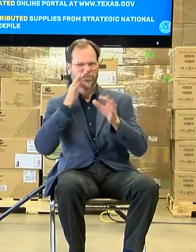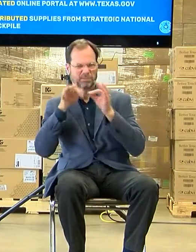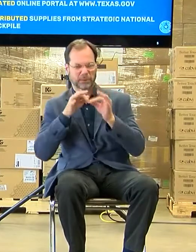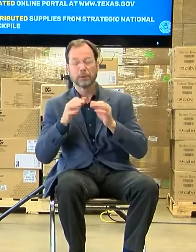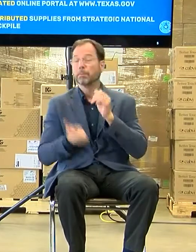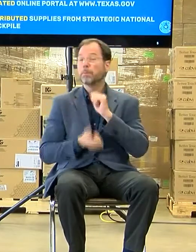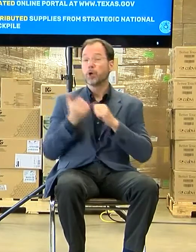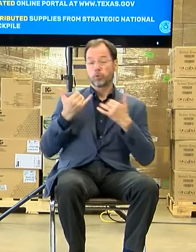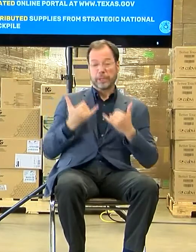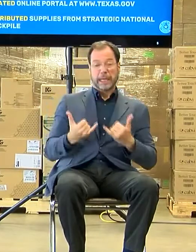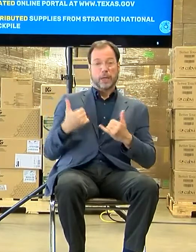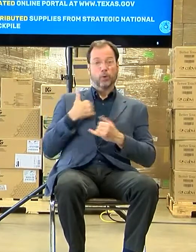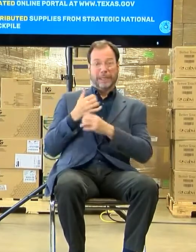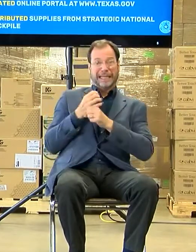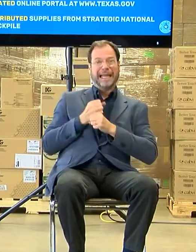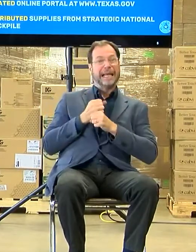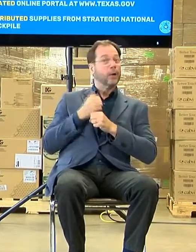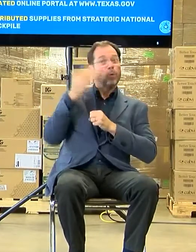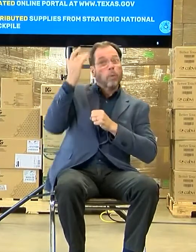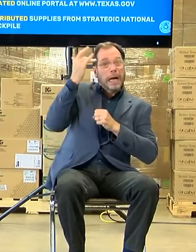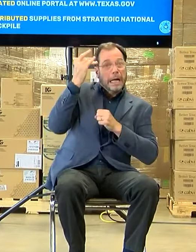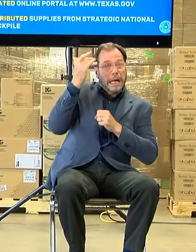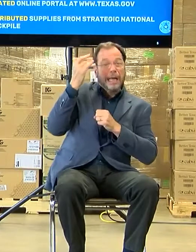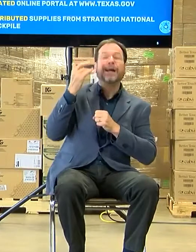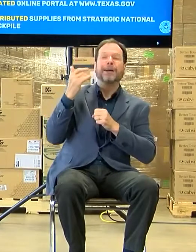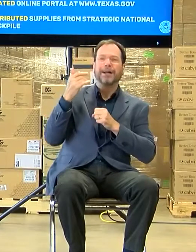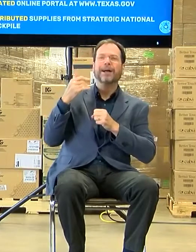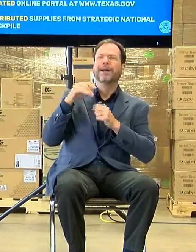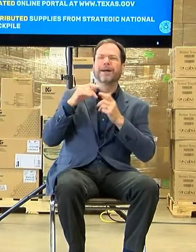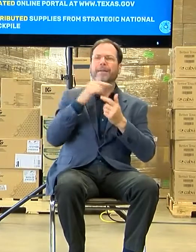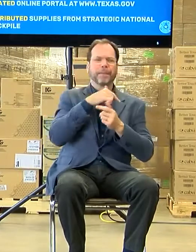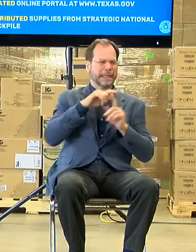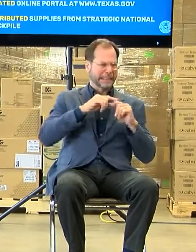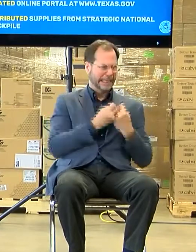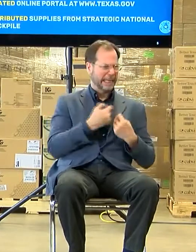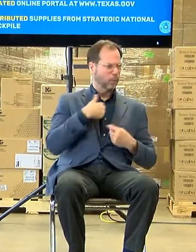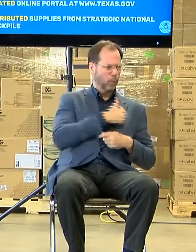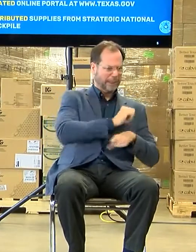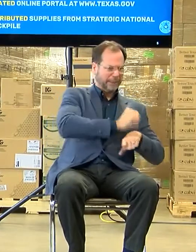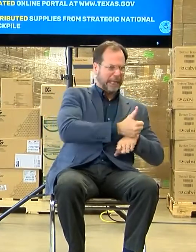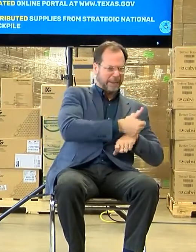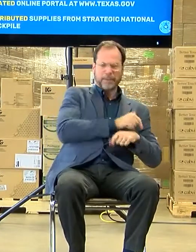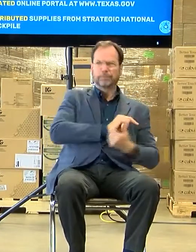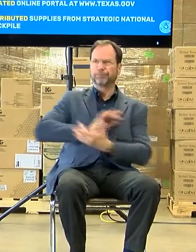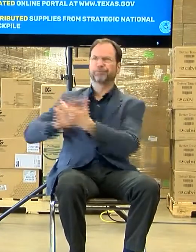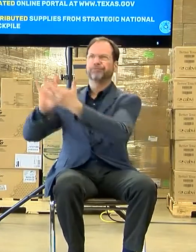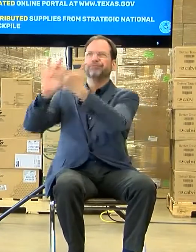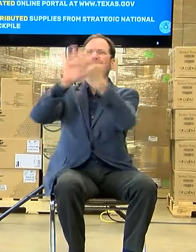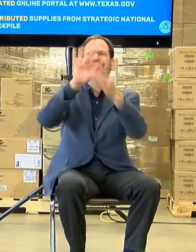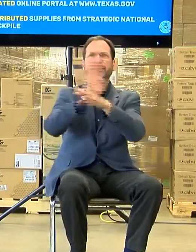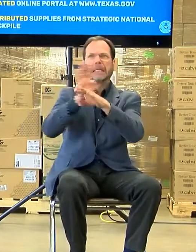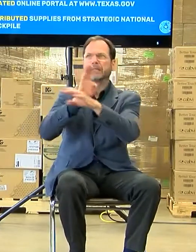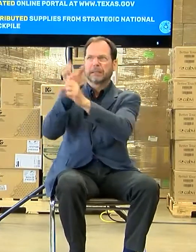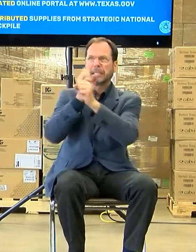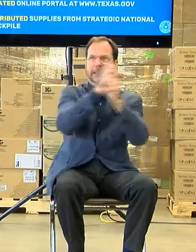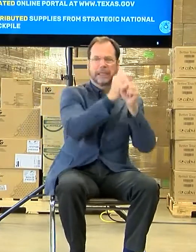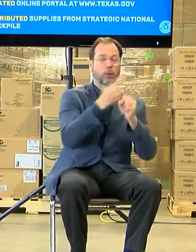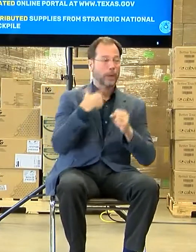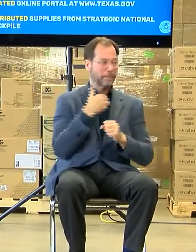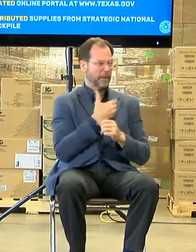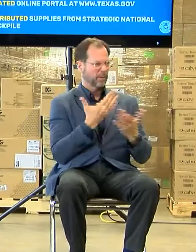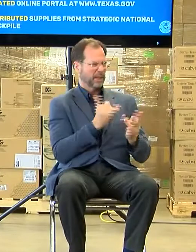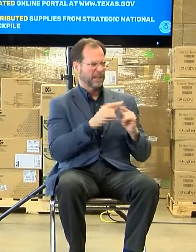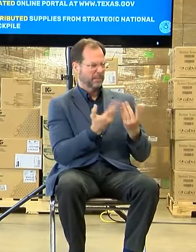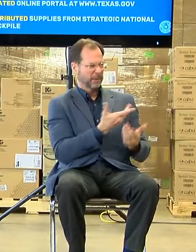are supplies that are being received as a result of the supply chain team that we put together. I see one member of that team here right